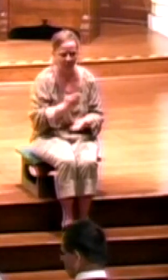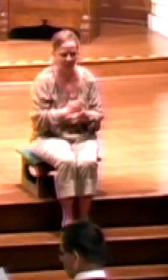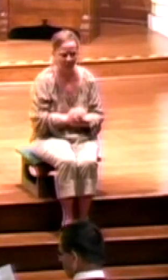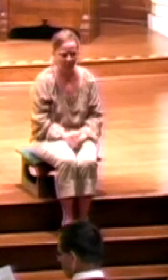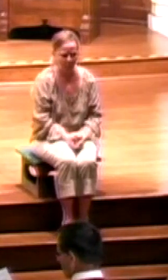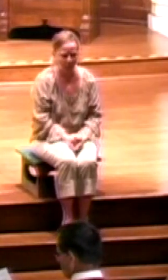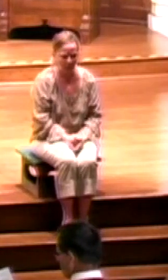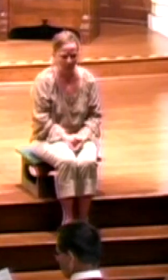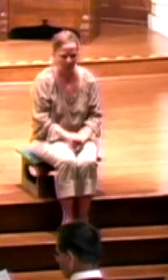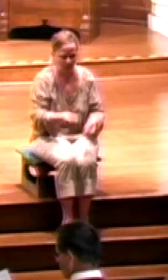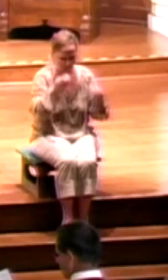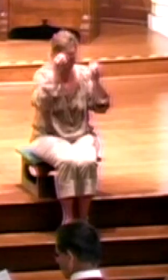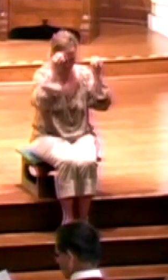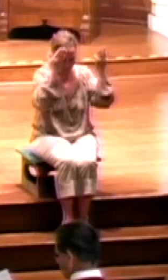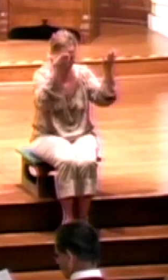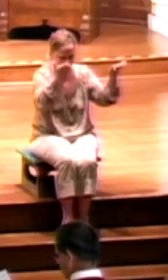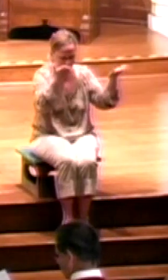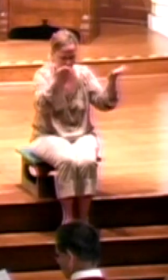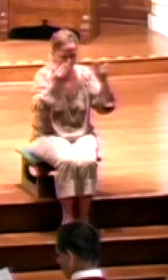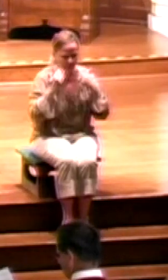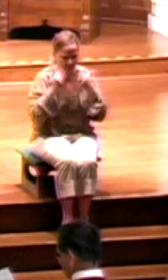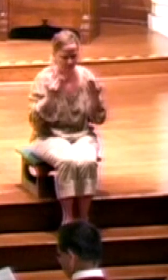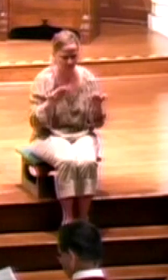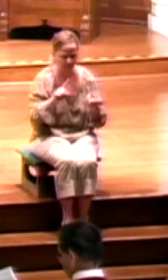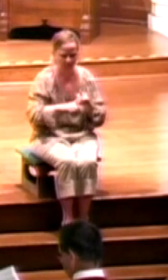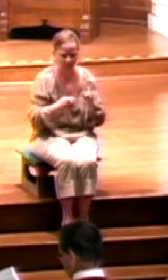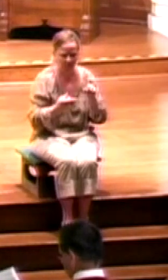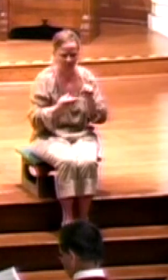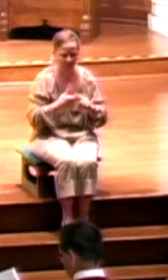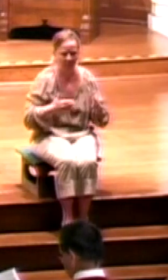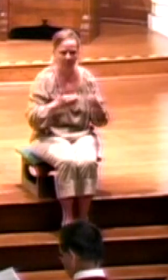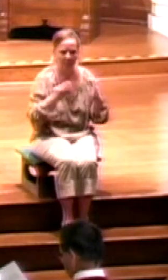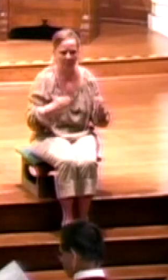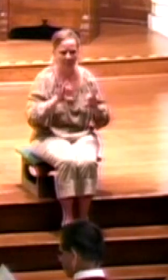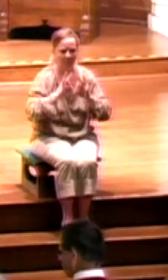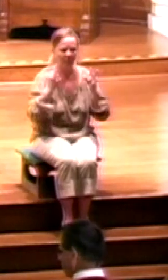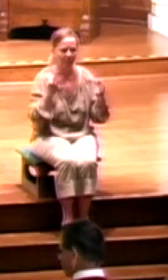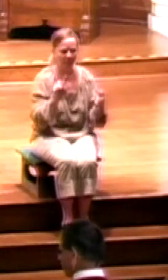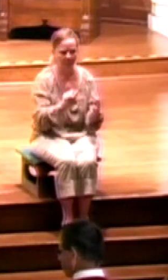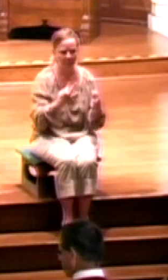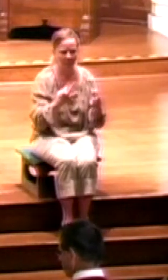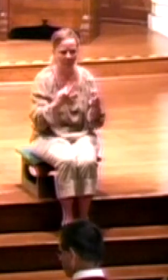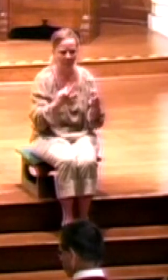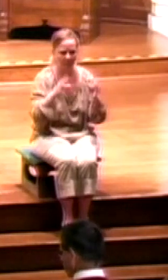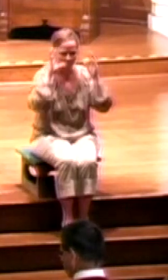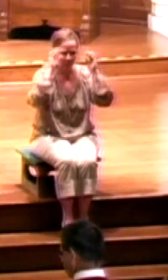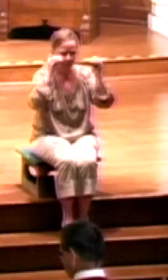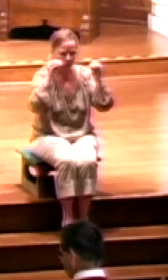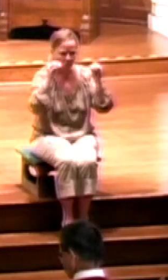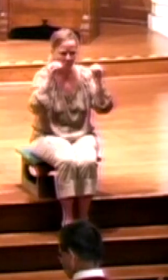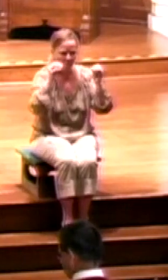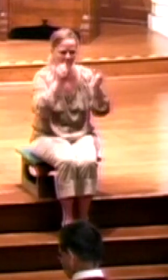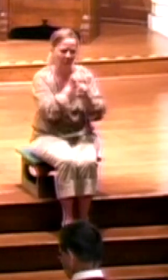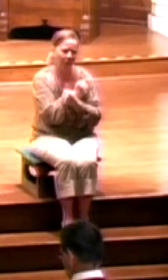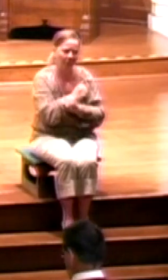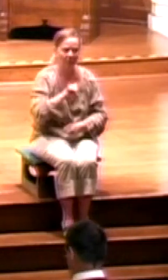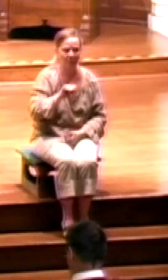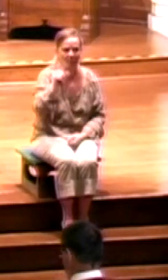Father, thank you for friends and neighbors and family. Teach us to love one another as you have loved